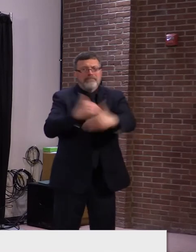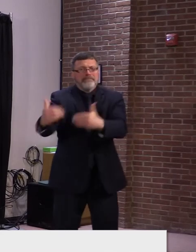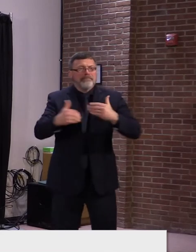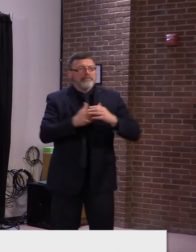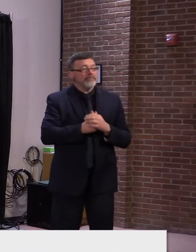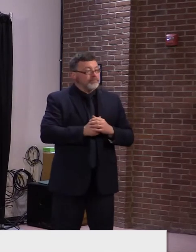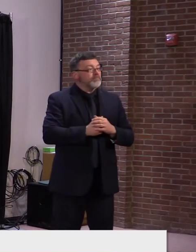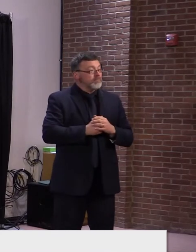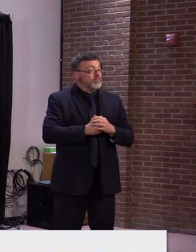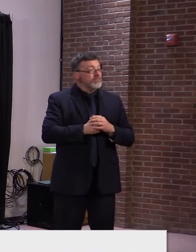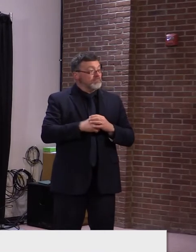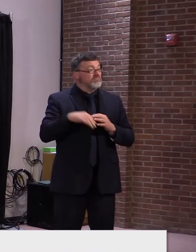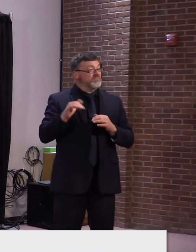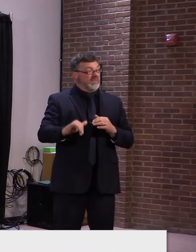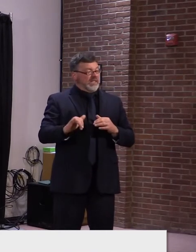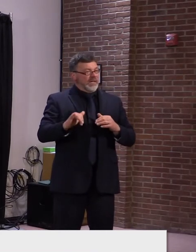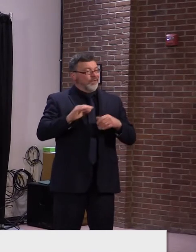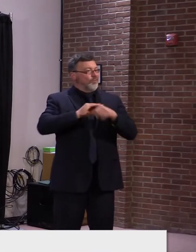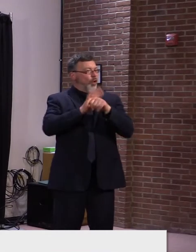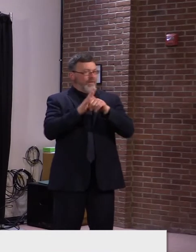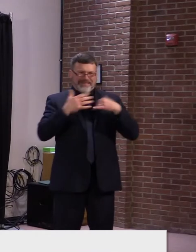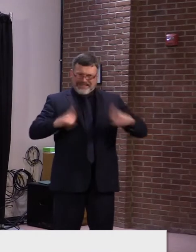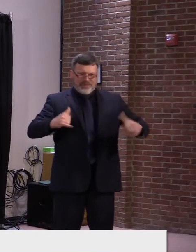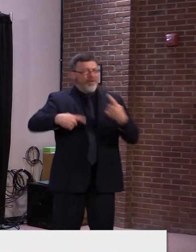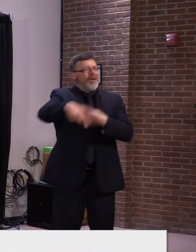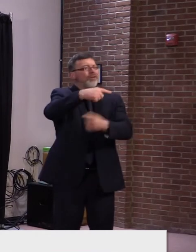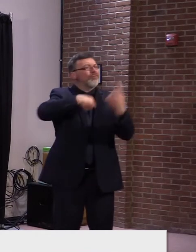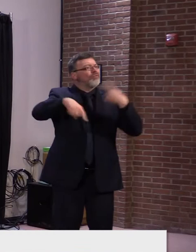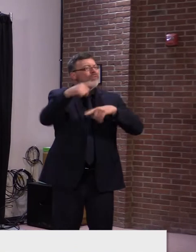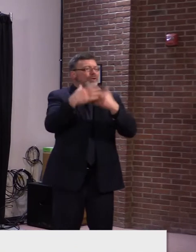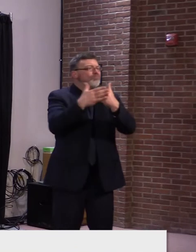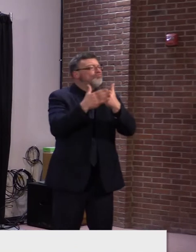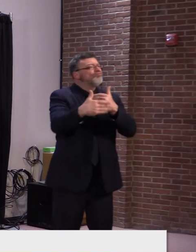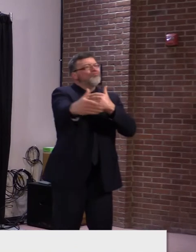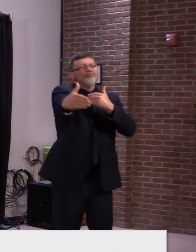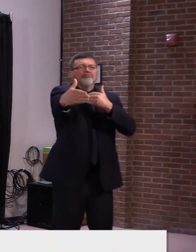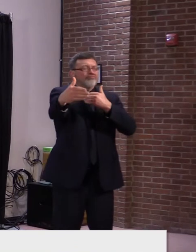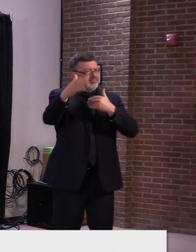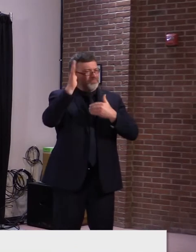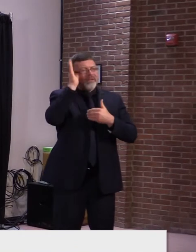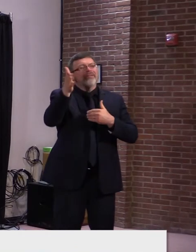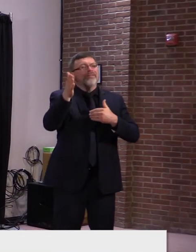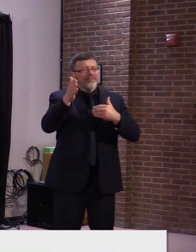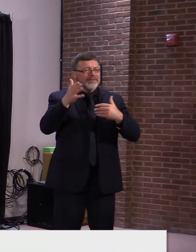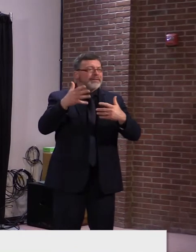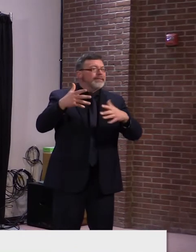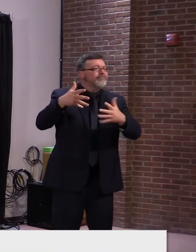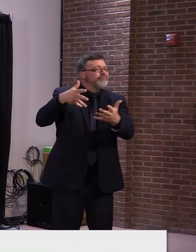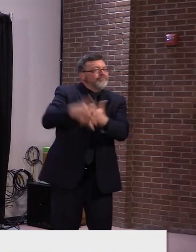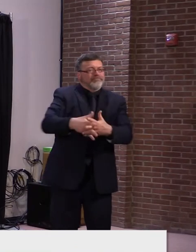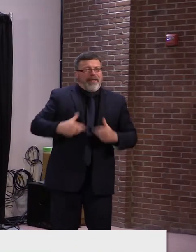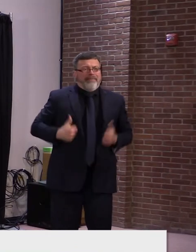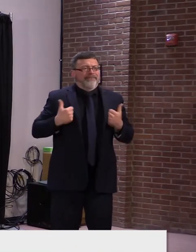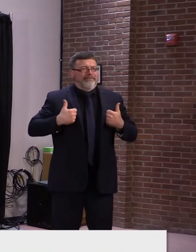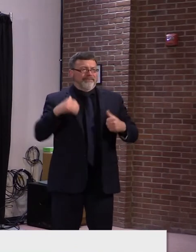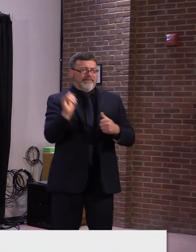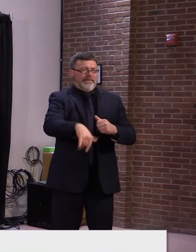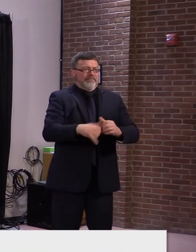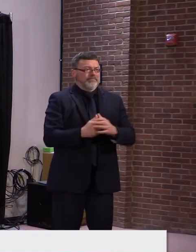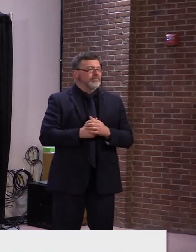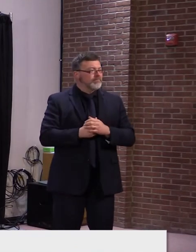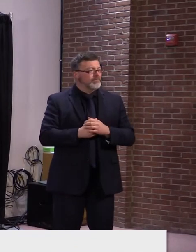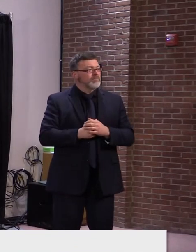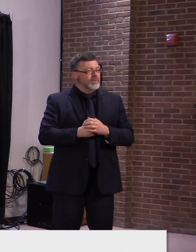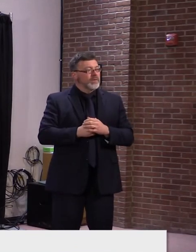these advancements are important to keeping us all safe and healthier, which is why we're finding a balance between